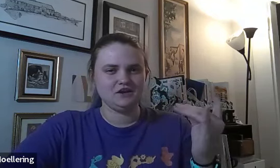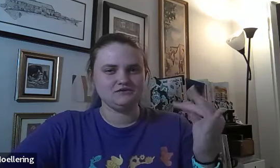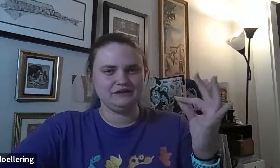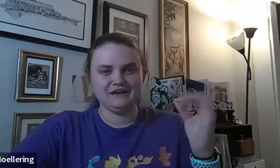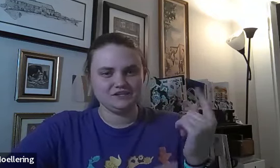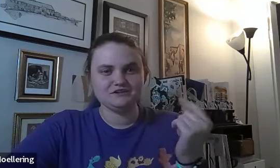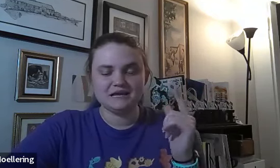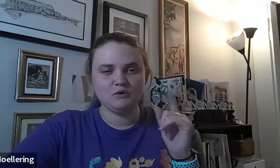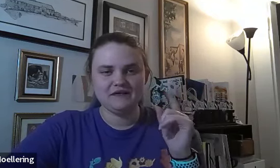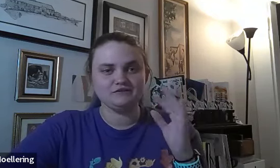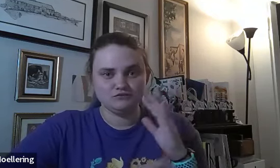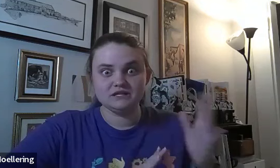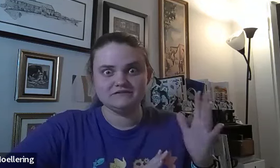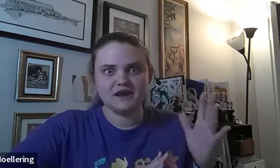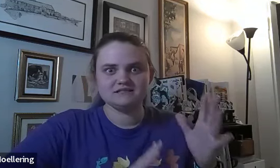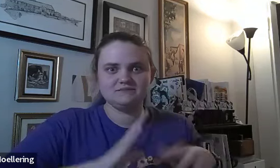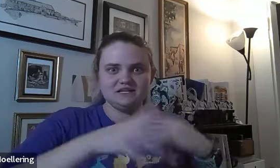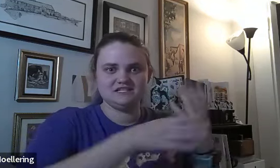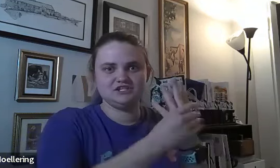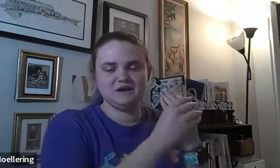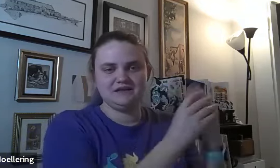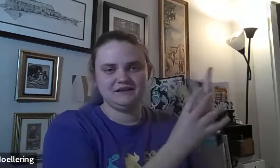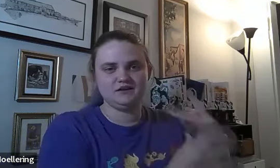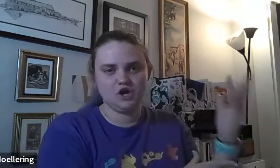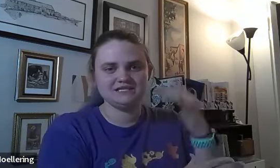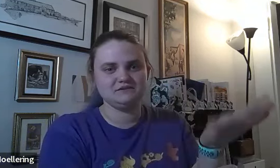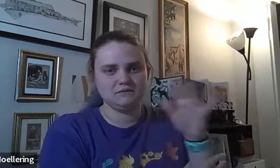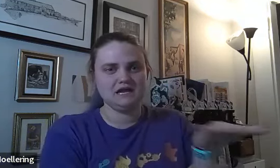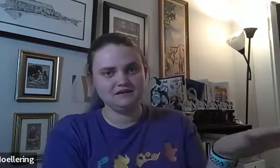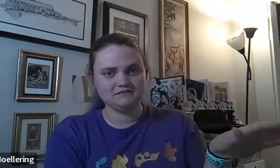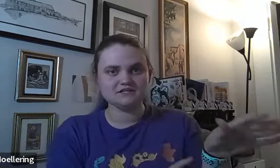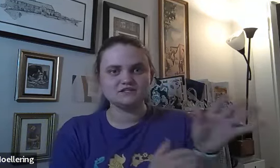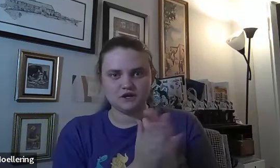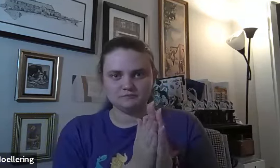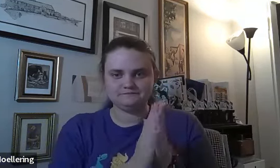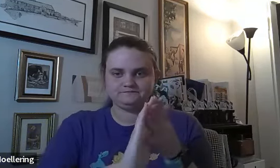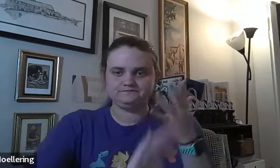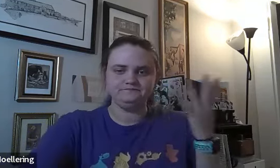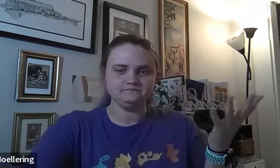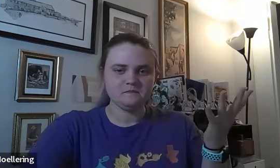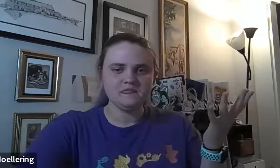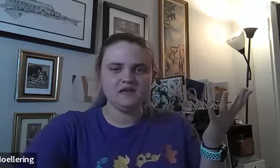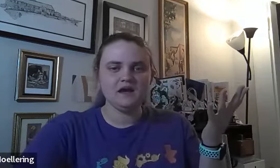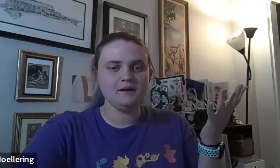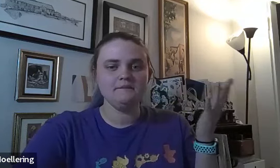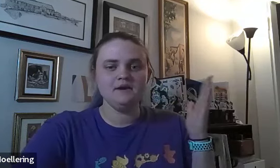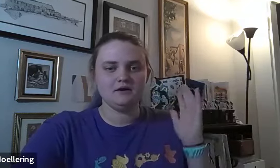go like, as you can see, I'm going like really fast because that's just my like constant repetitiveness. So um